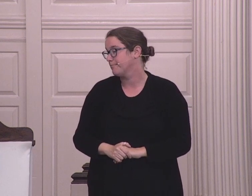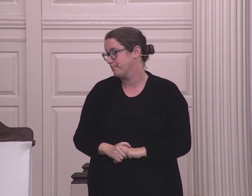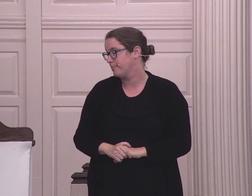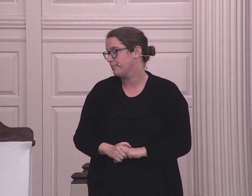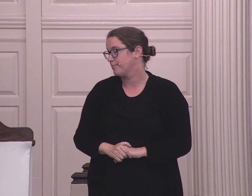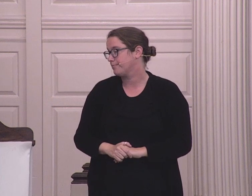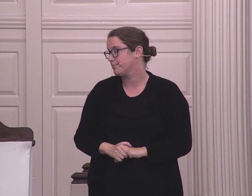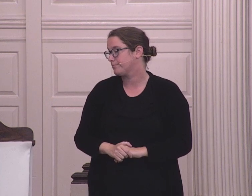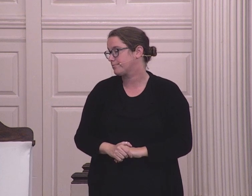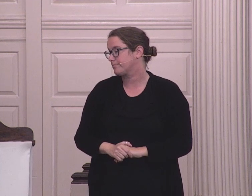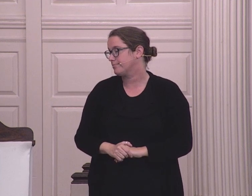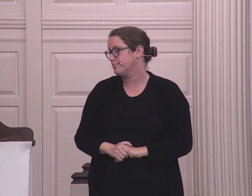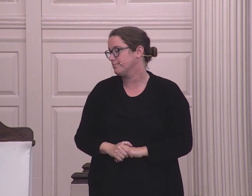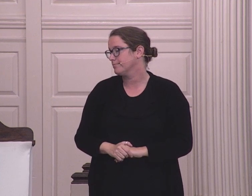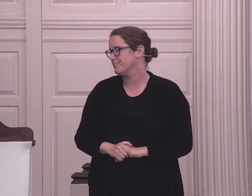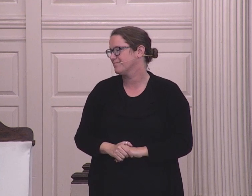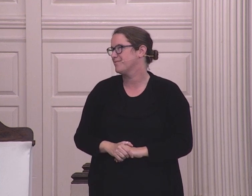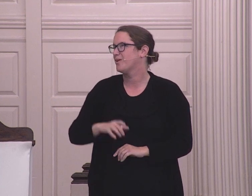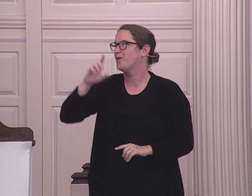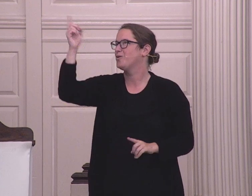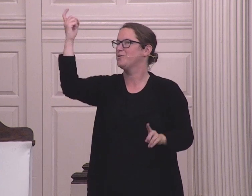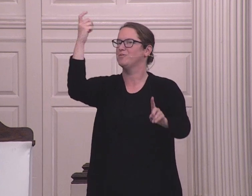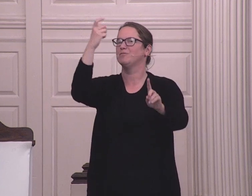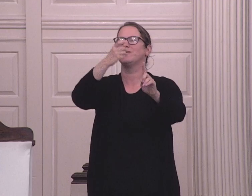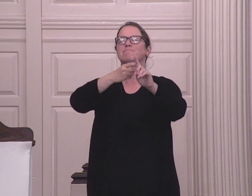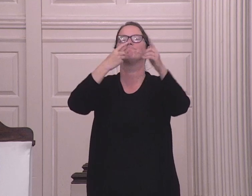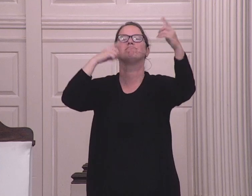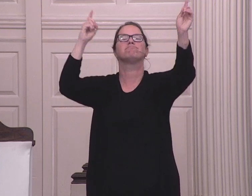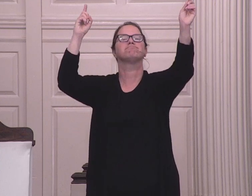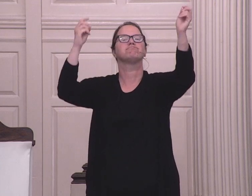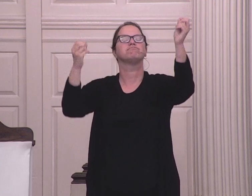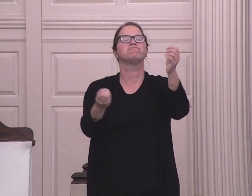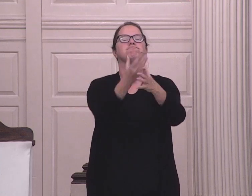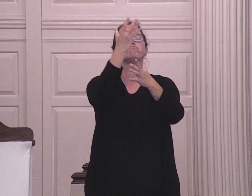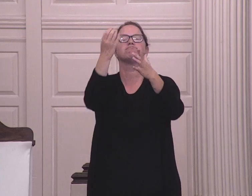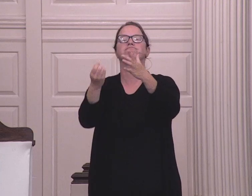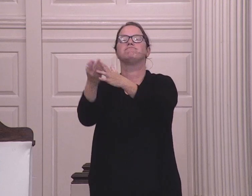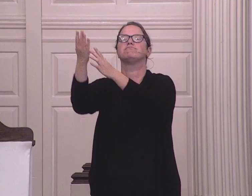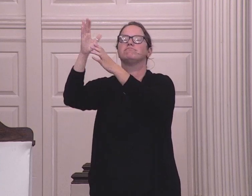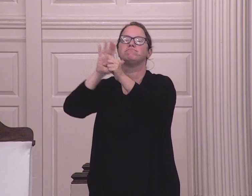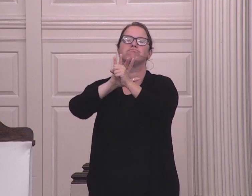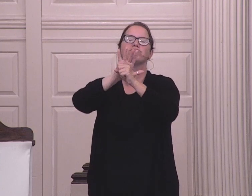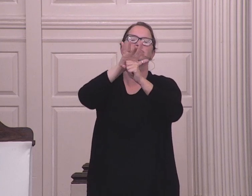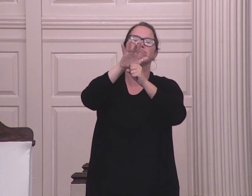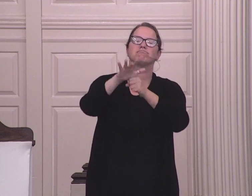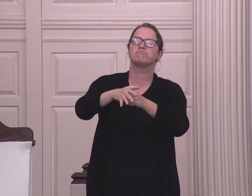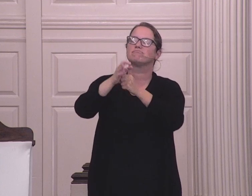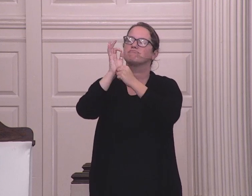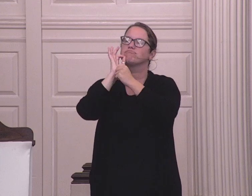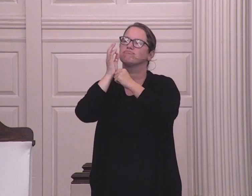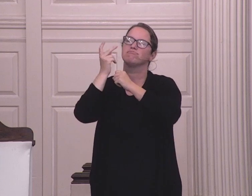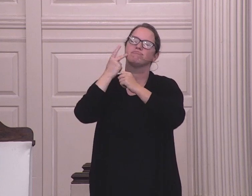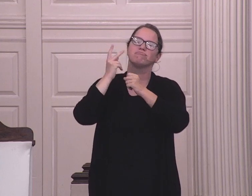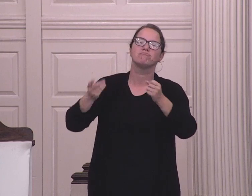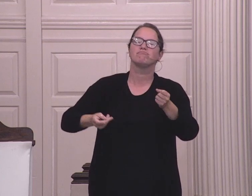You have crowned the year with your bounty, and your paths overflow with a rich